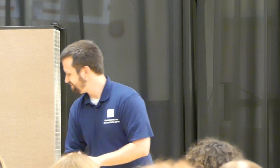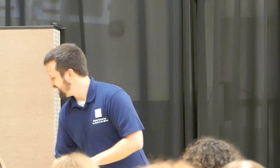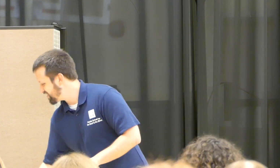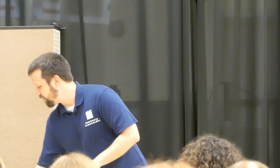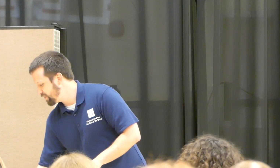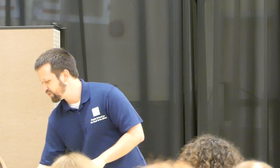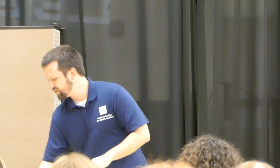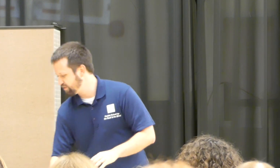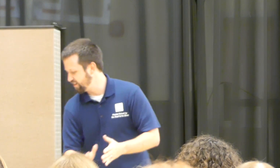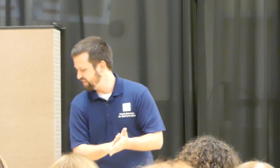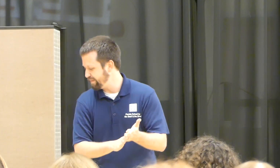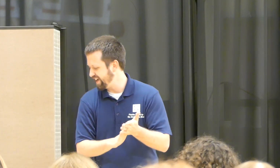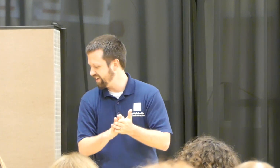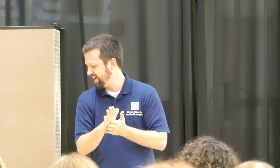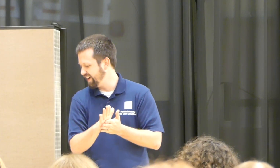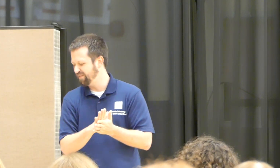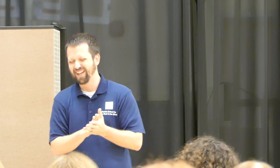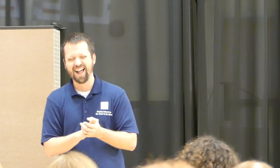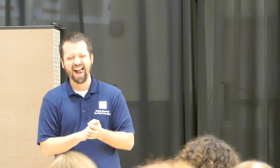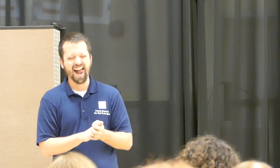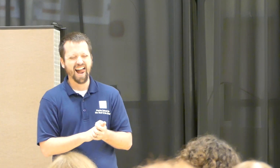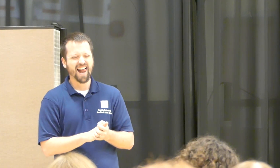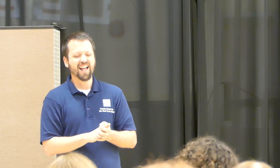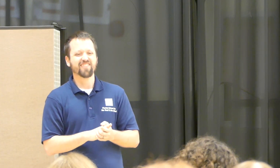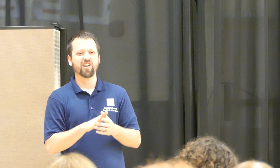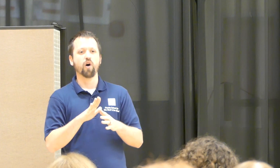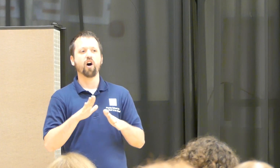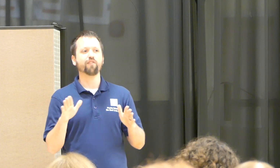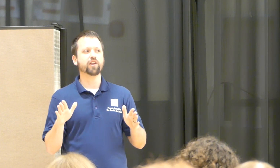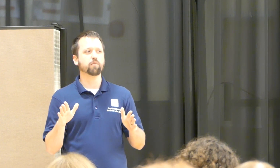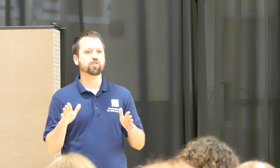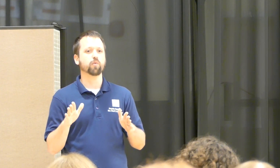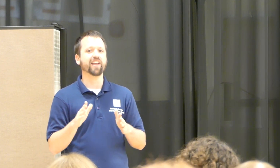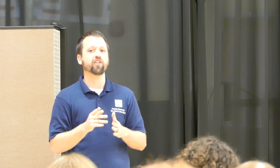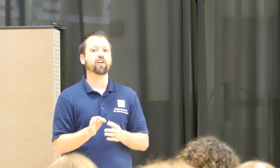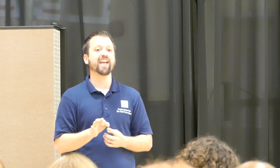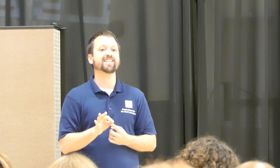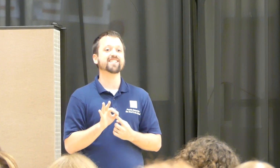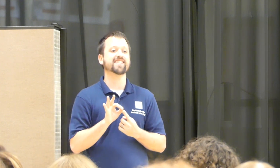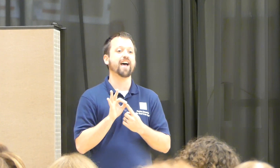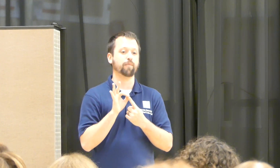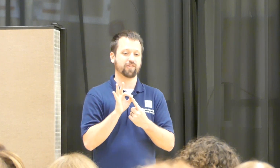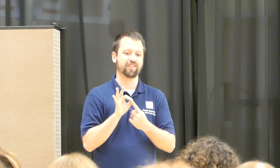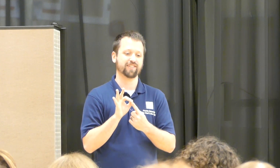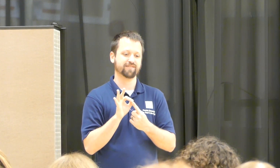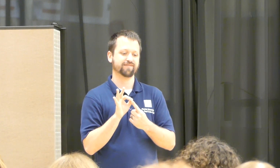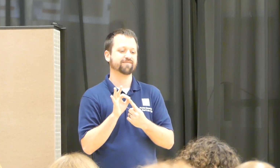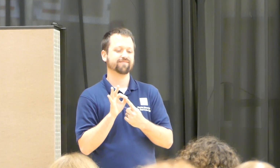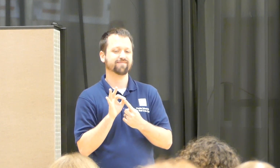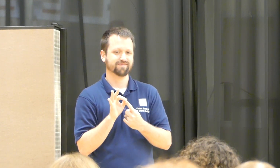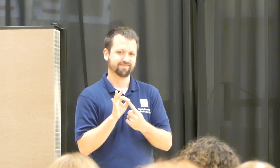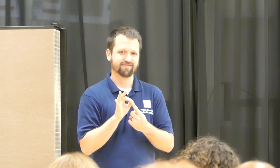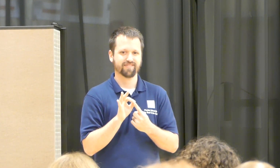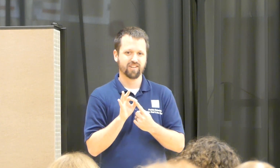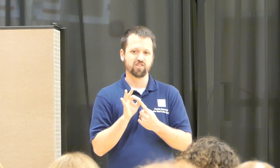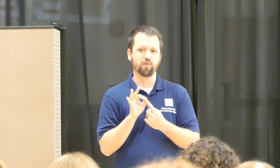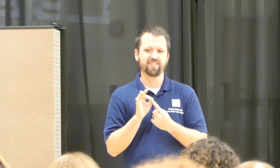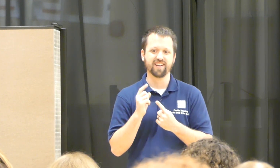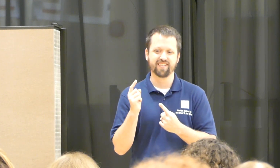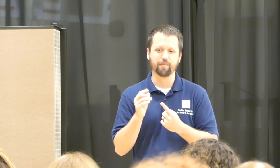So middle children are that. So all the numbers are regular except, there's always an exception,